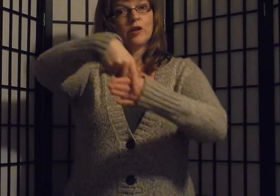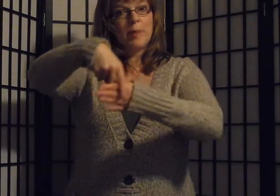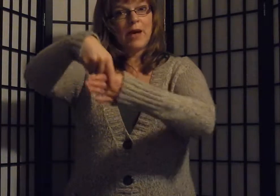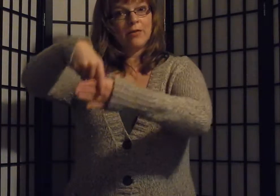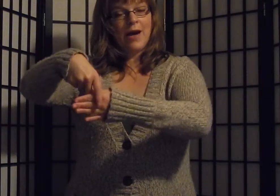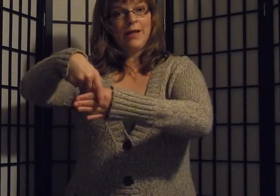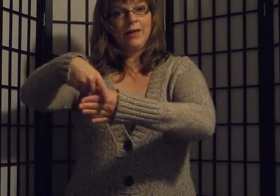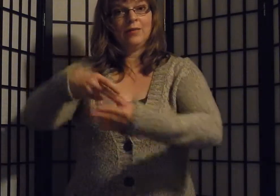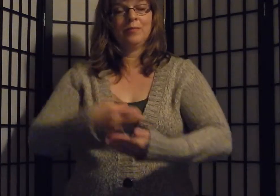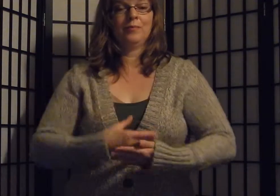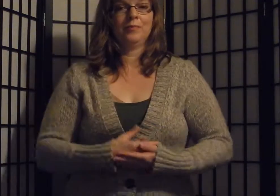Horseback riding.